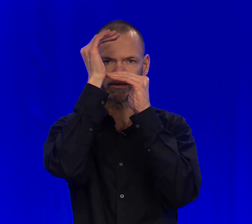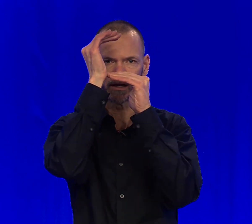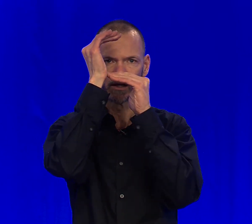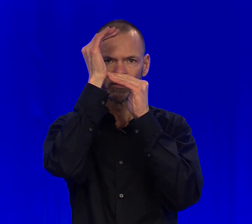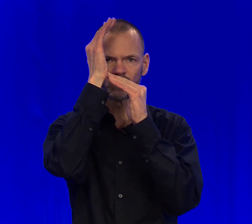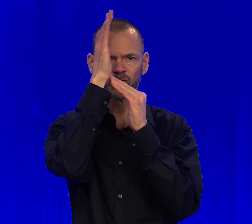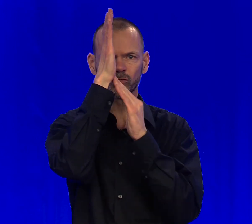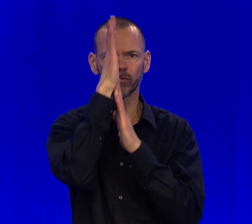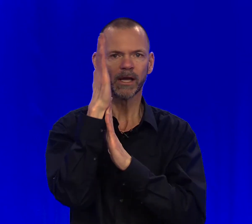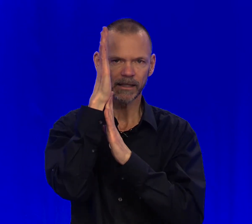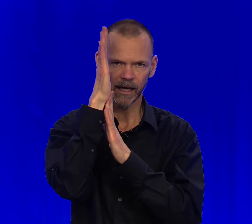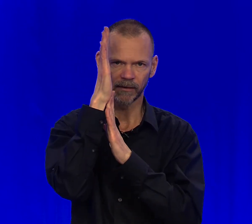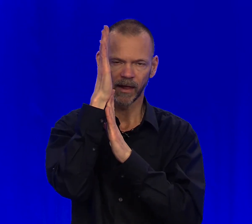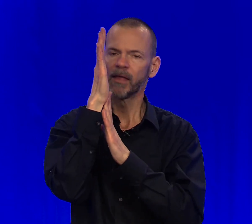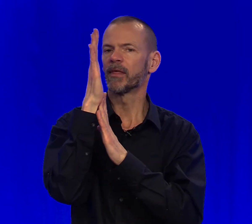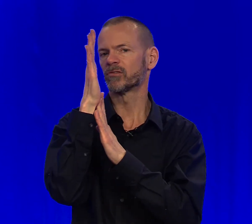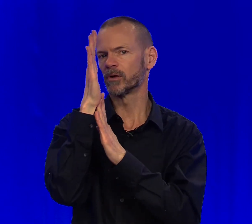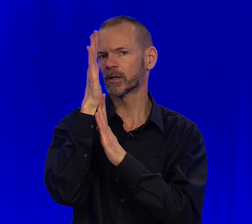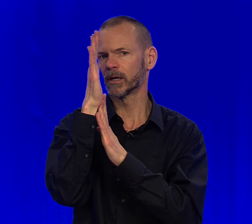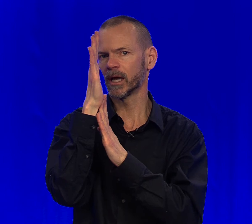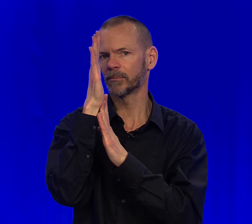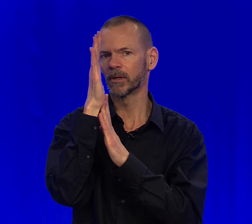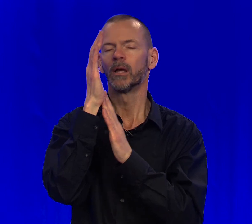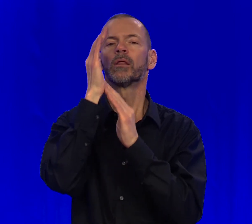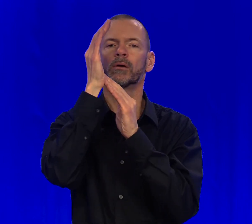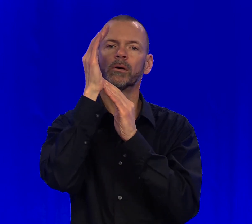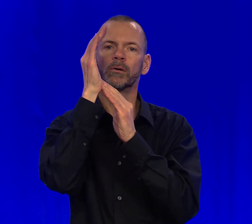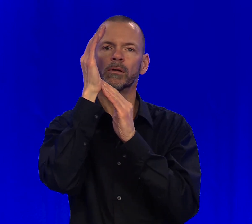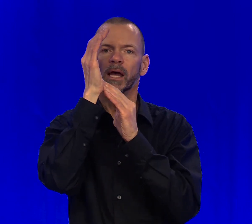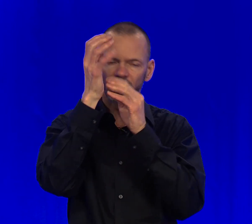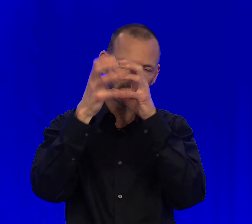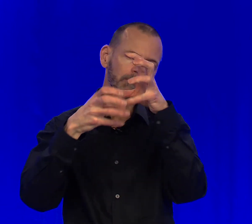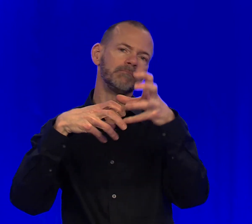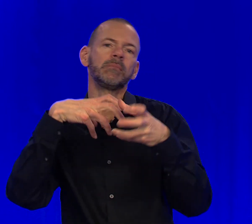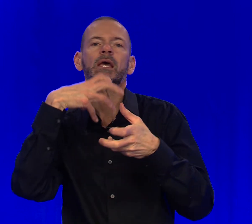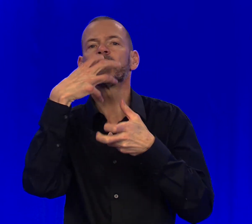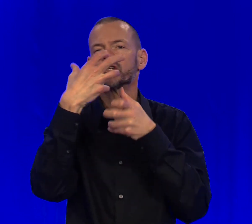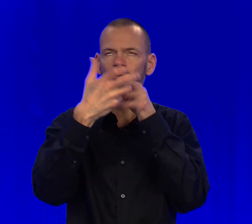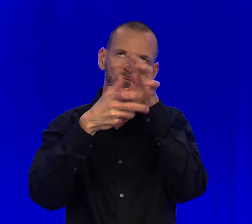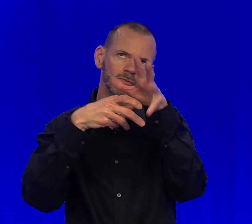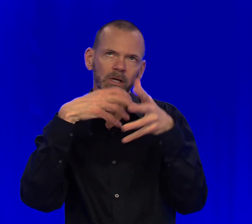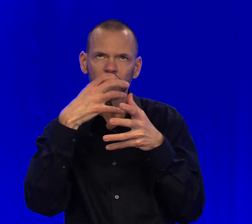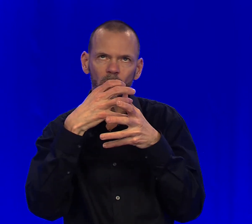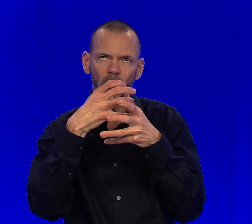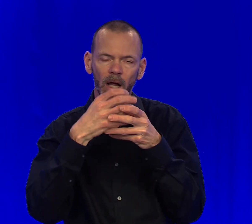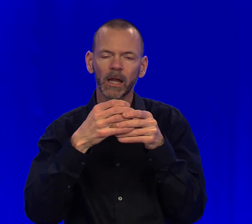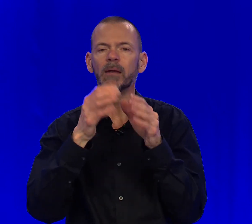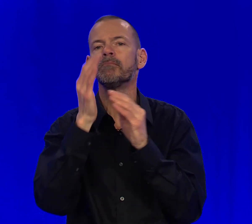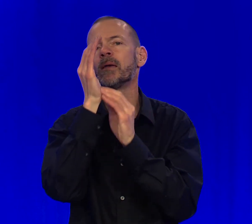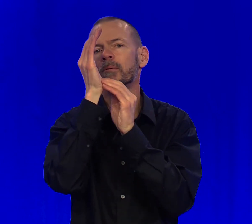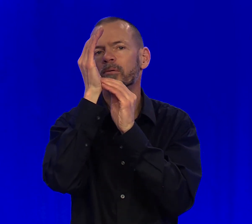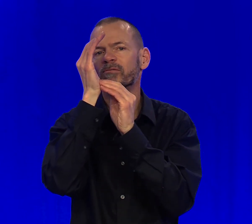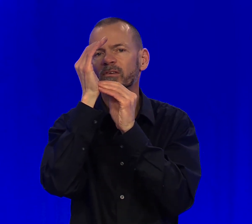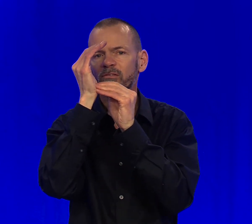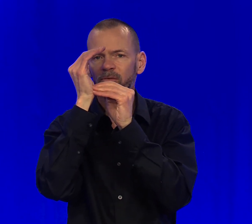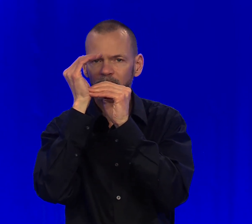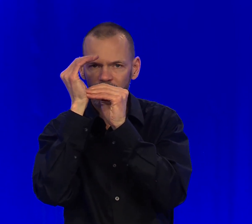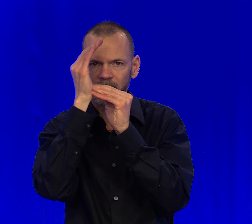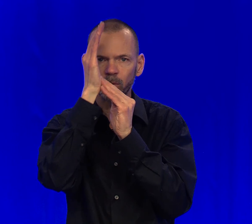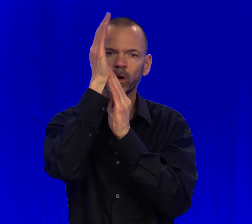that straight again. That's not going to happen. The goal is to manage it really well and maybe prevent it from getting any worse.